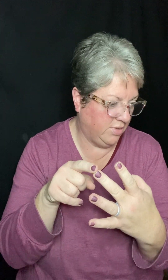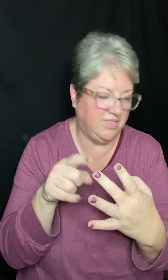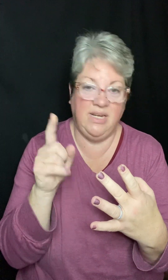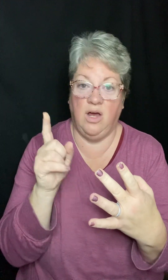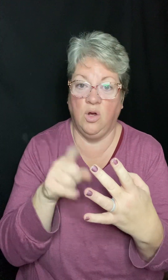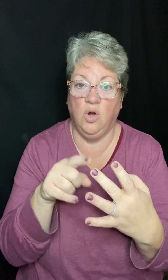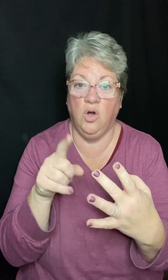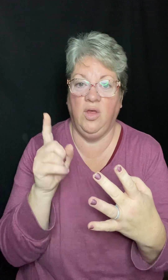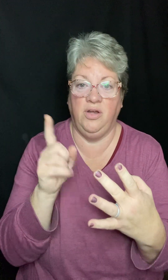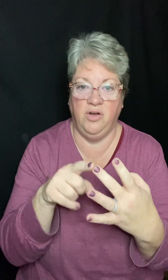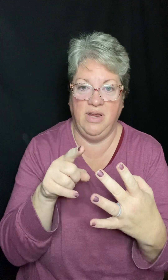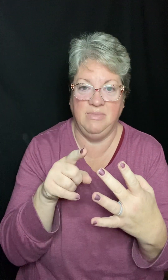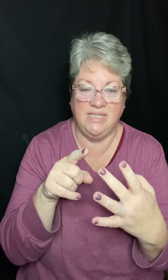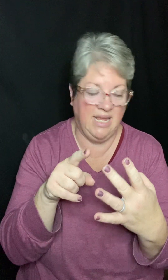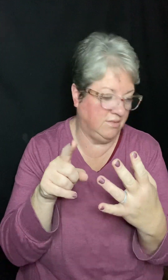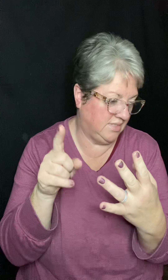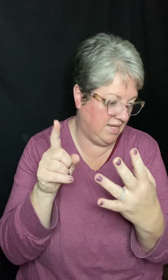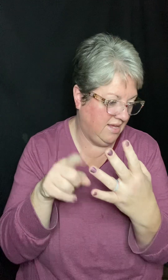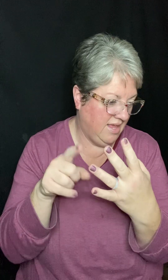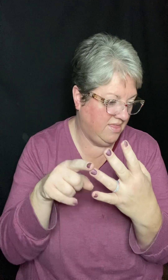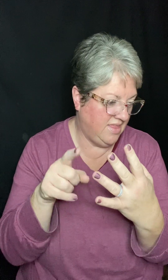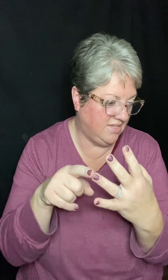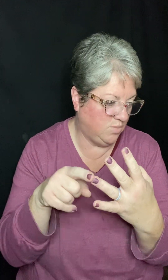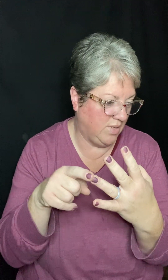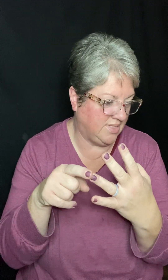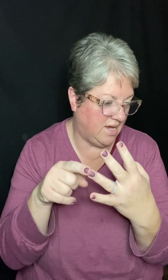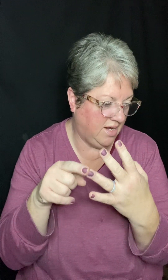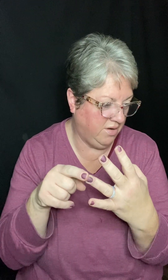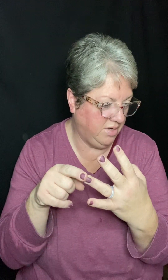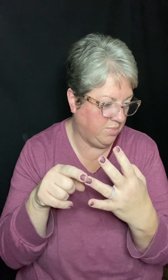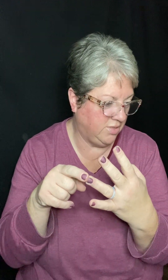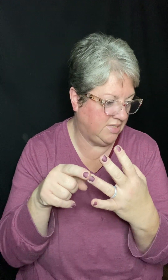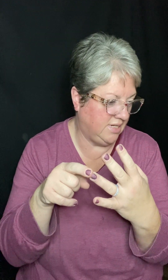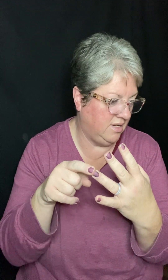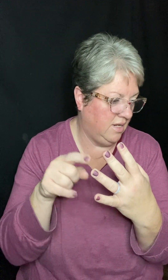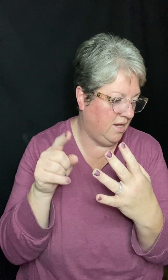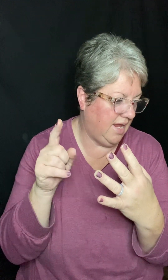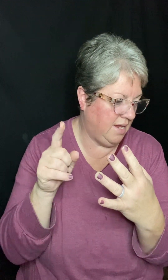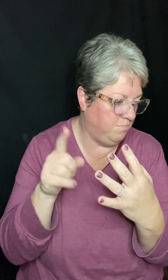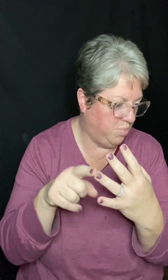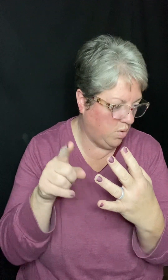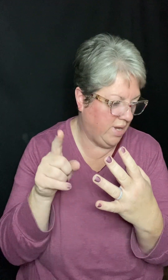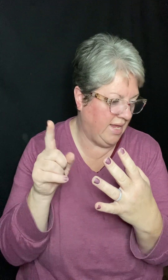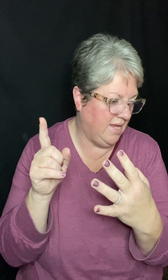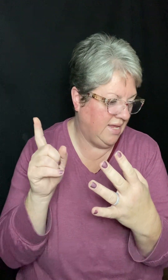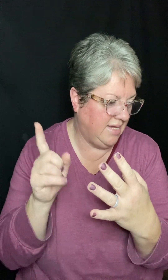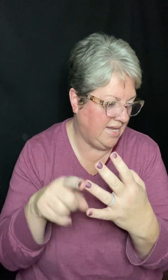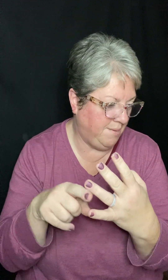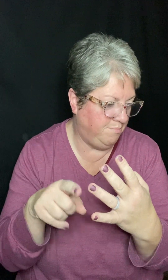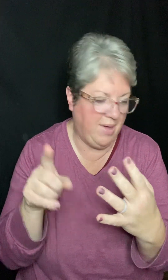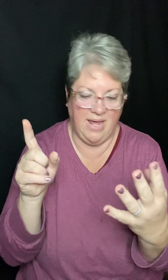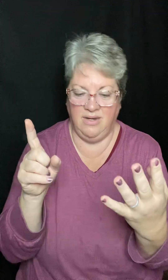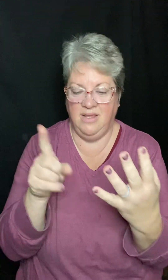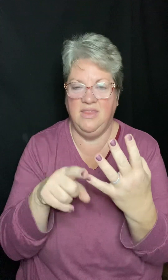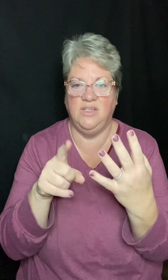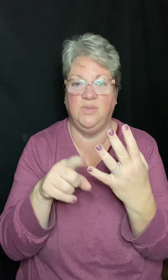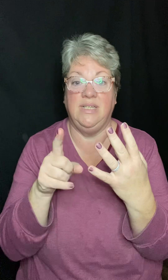person, a girl, and her name is Kelsey. This was a hearing person, a boy named Ben. This was a